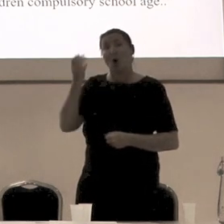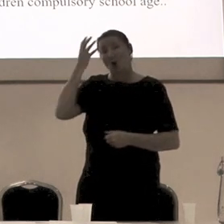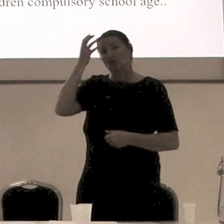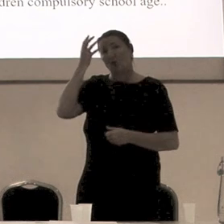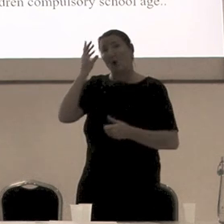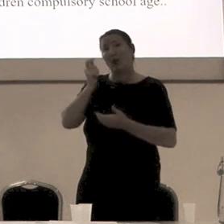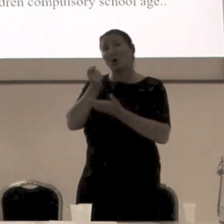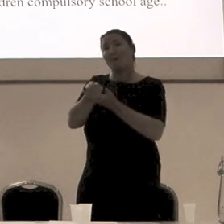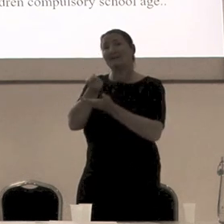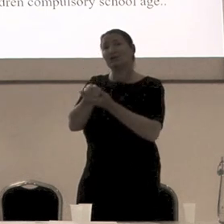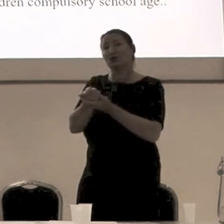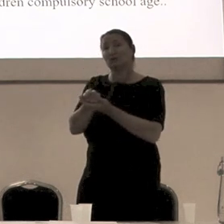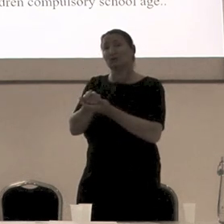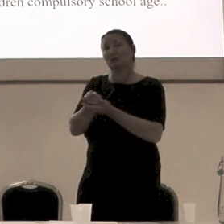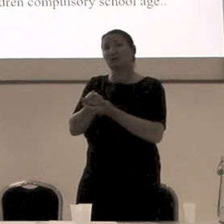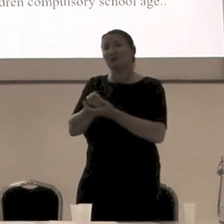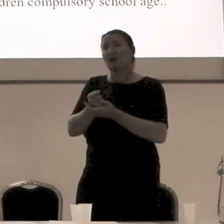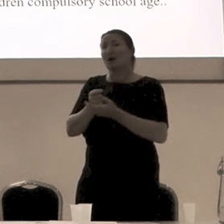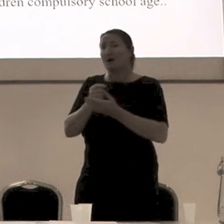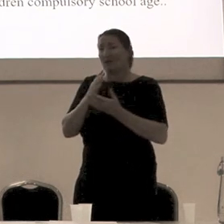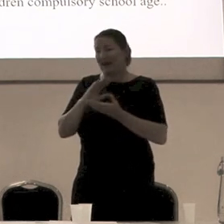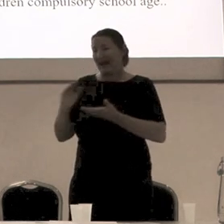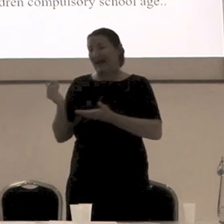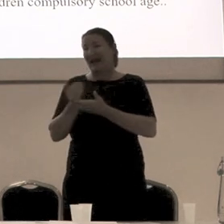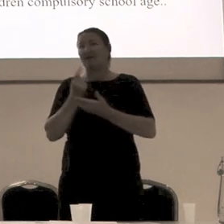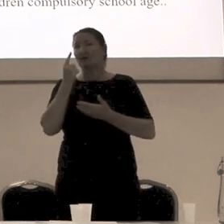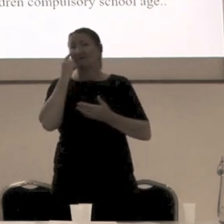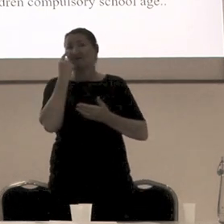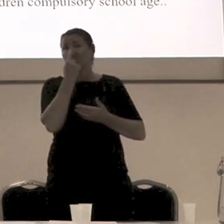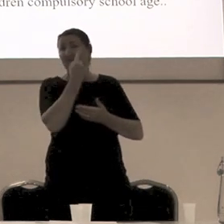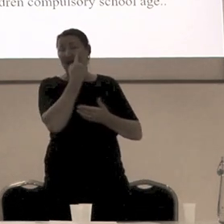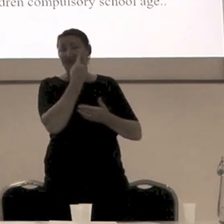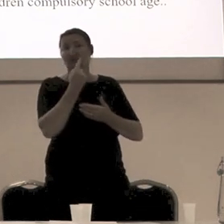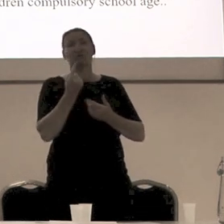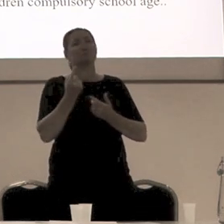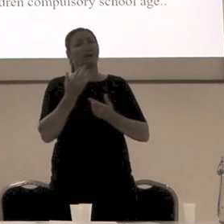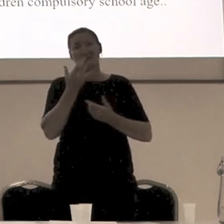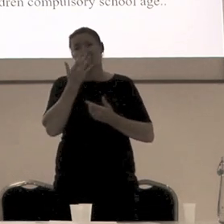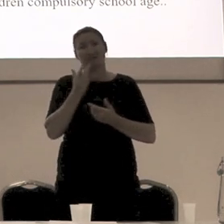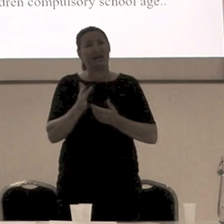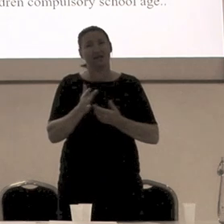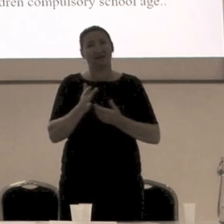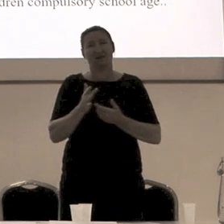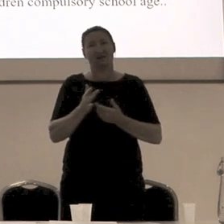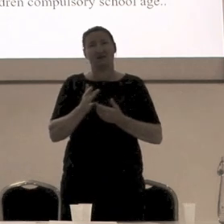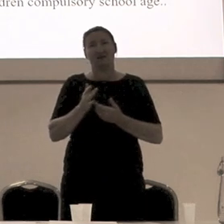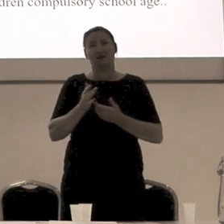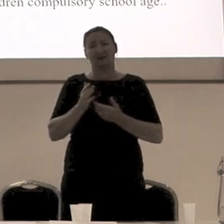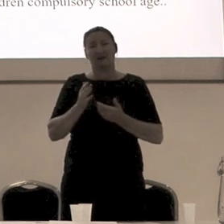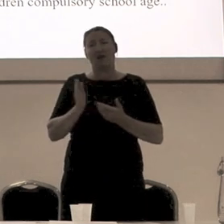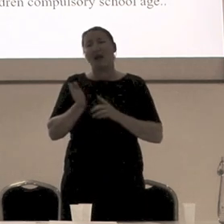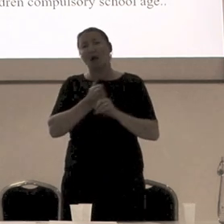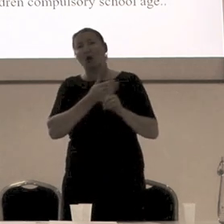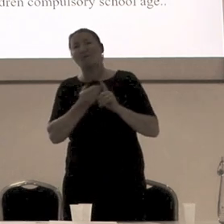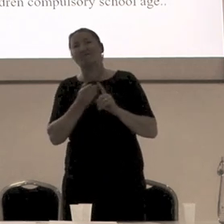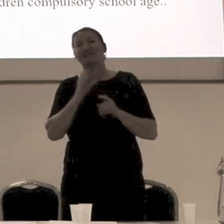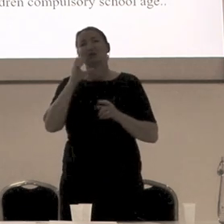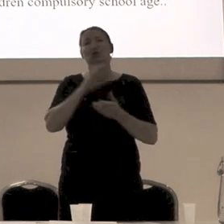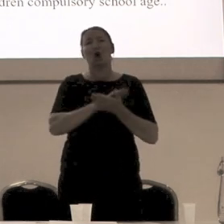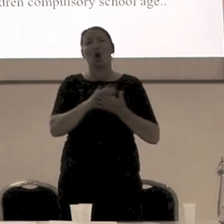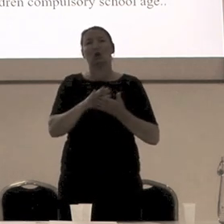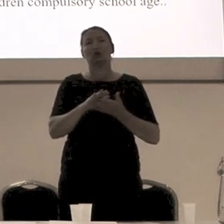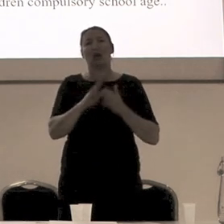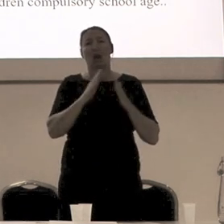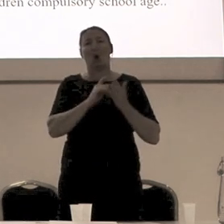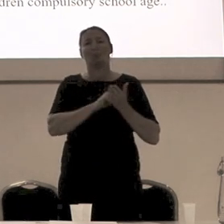took a lot of false evidence from a lot of false science and convinced people such as Churchill, who was the Home